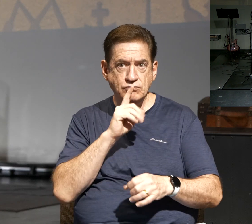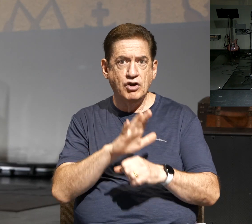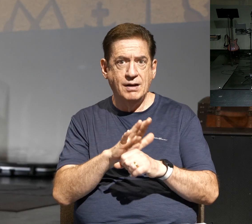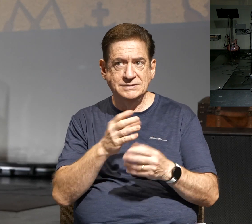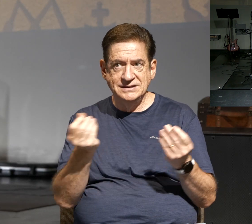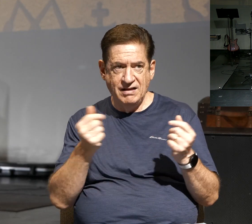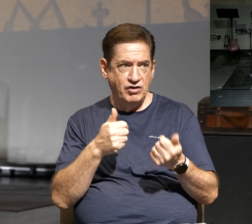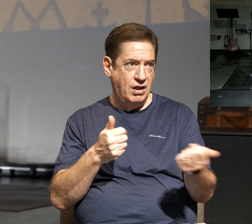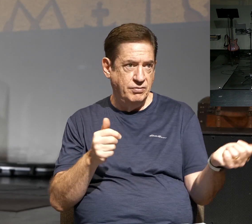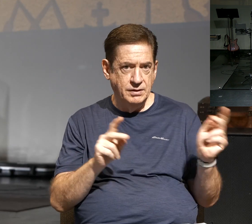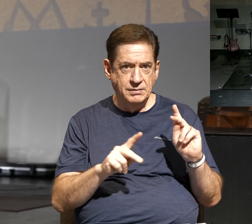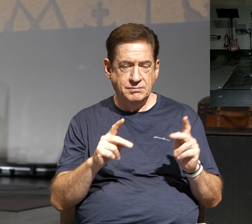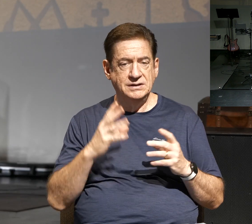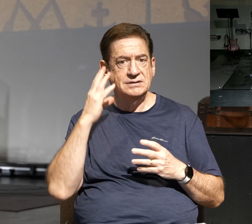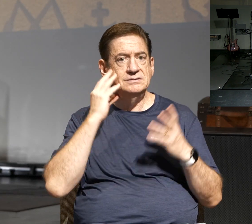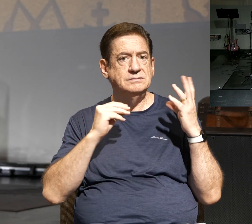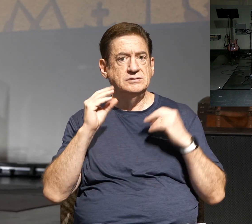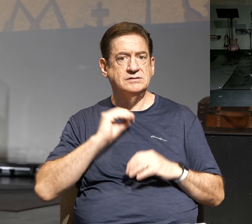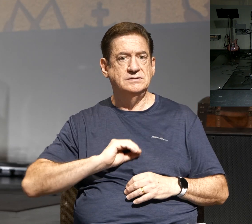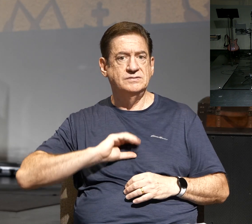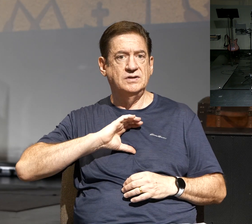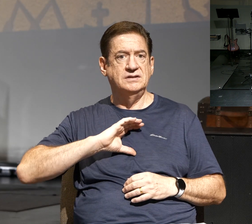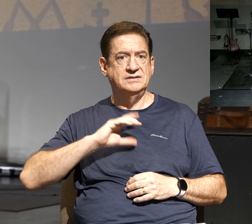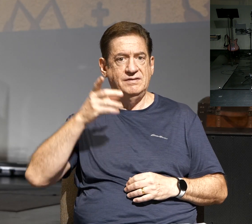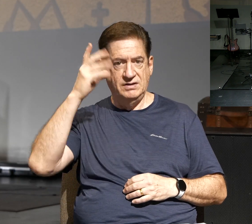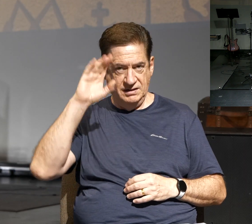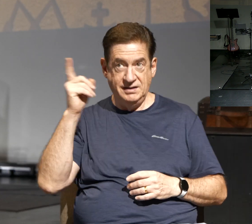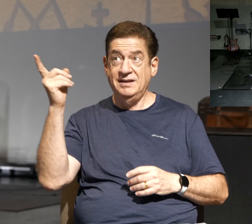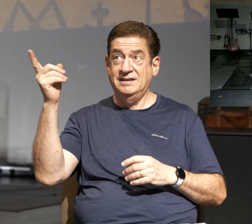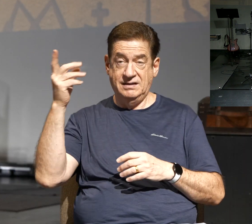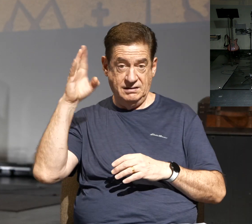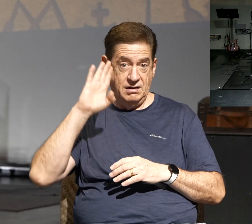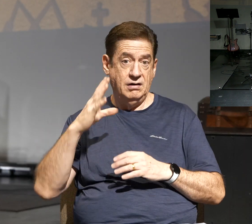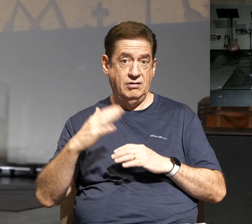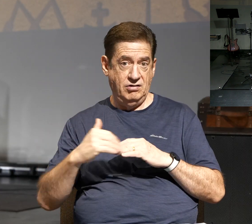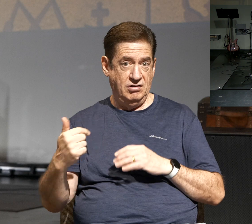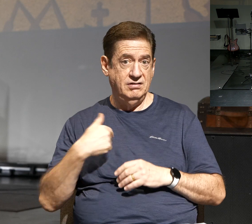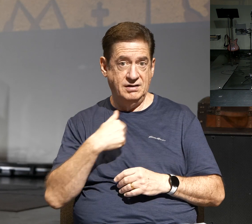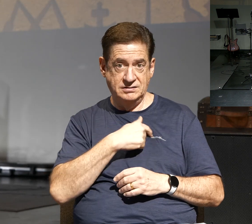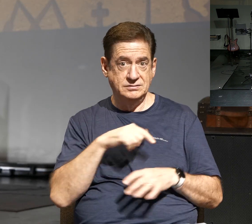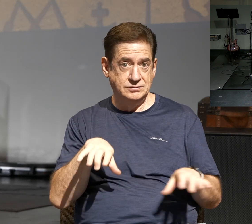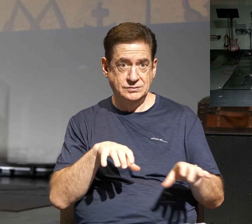to experience the fullness of God. That's what he's called us to do.